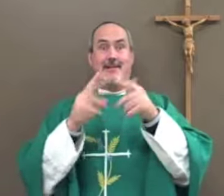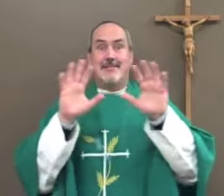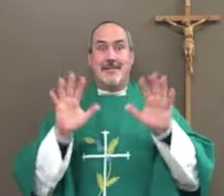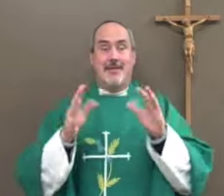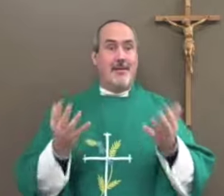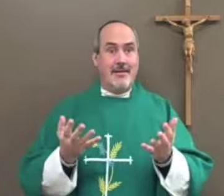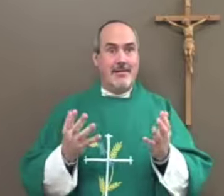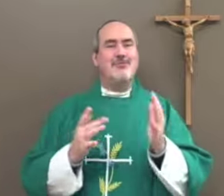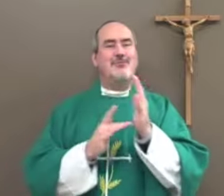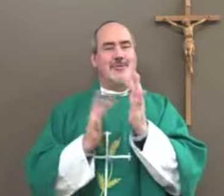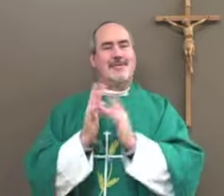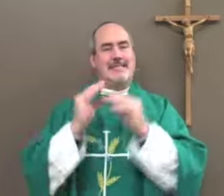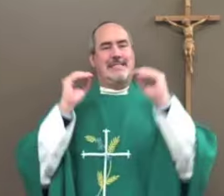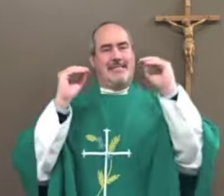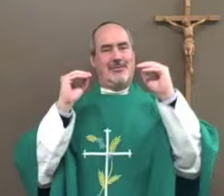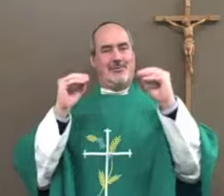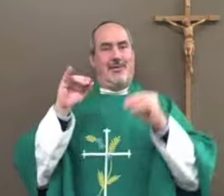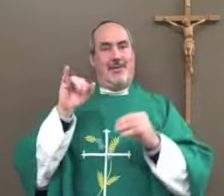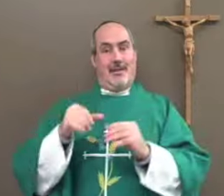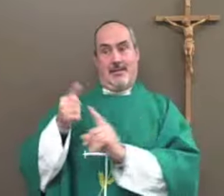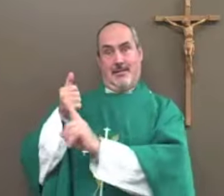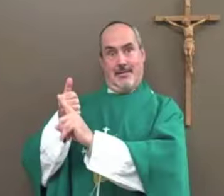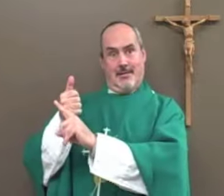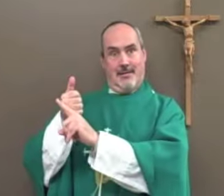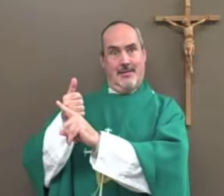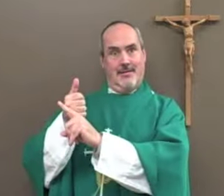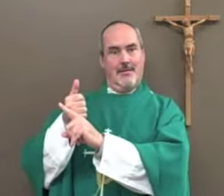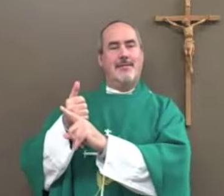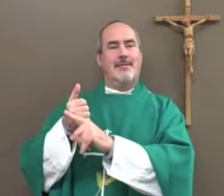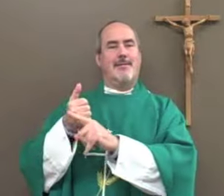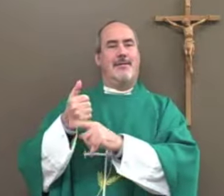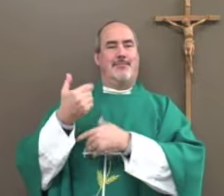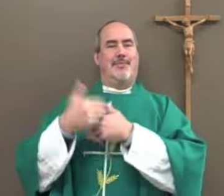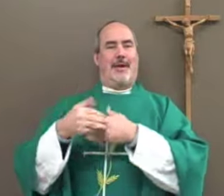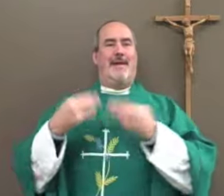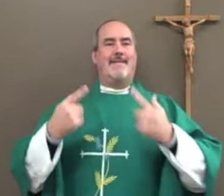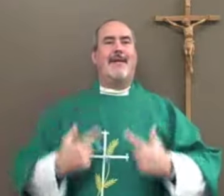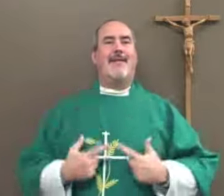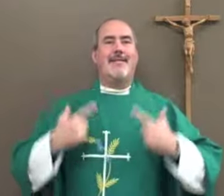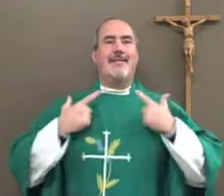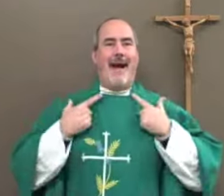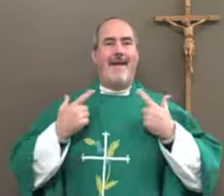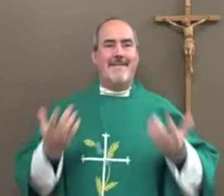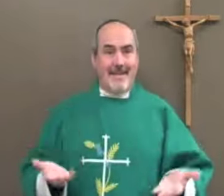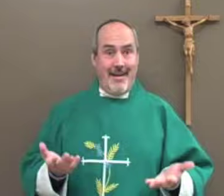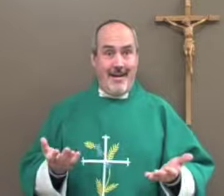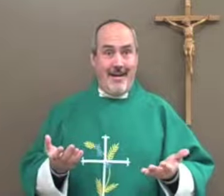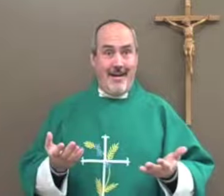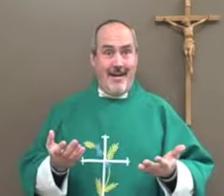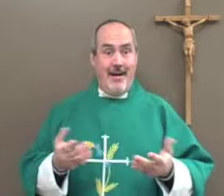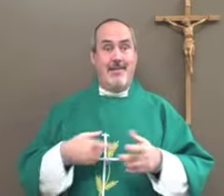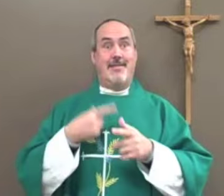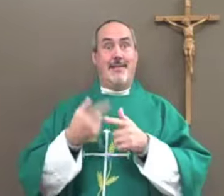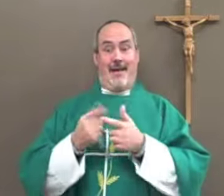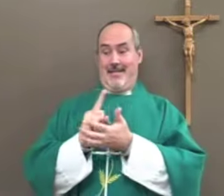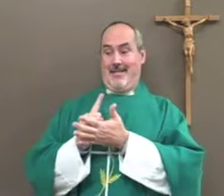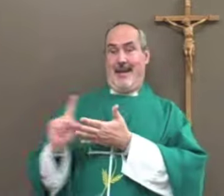people. The second Sunday, the Gospel taught us that Jesus himself was the bread that would give